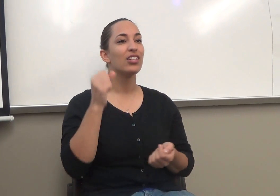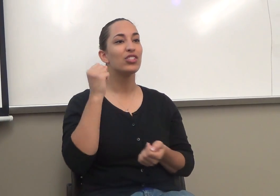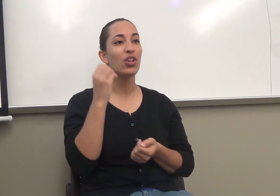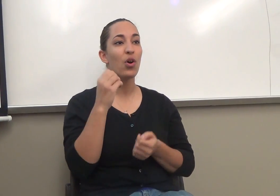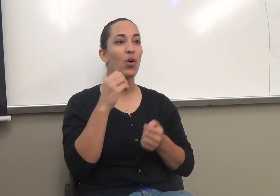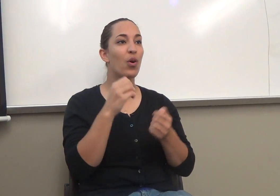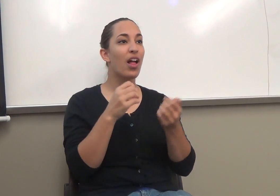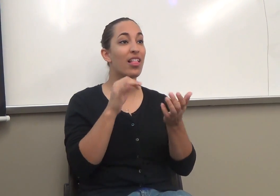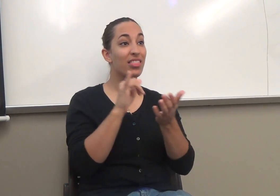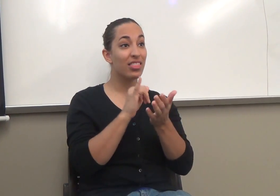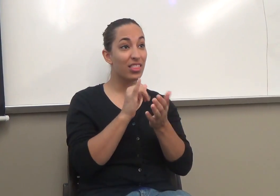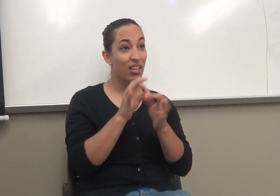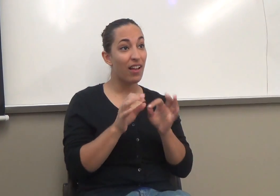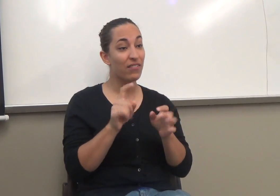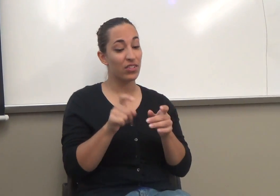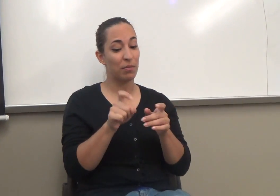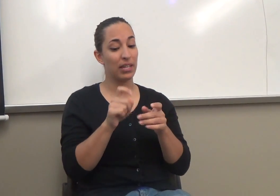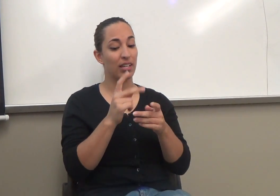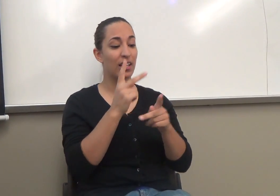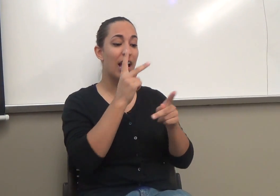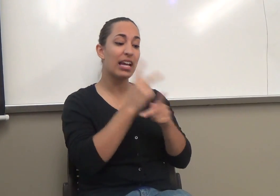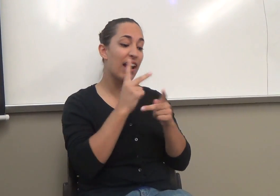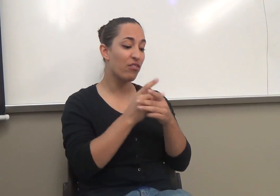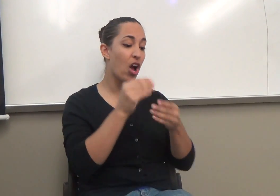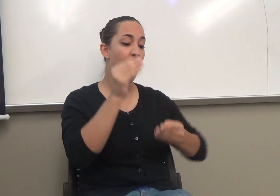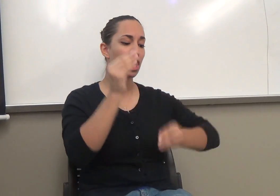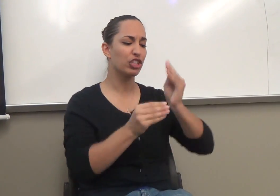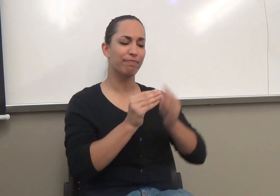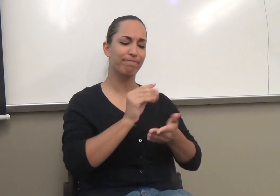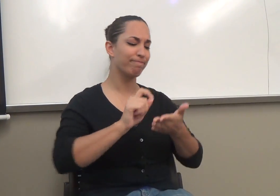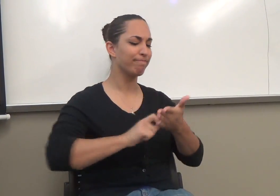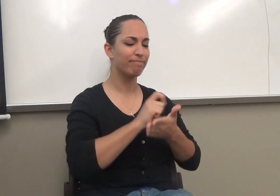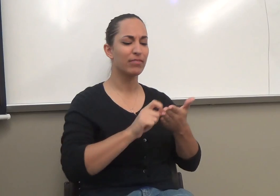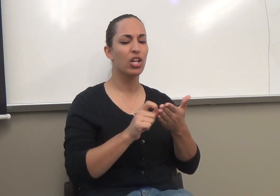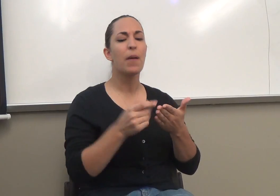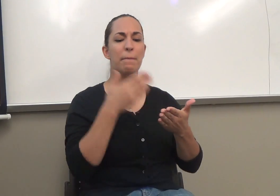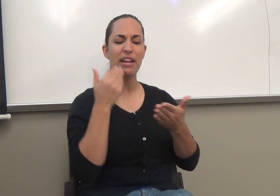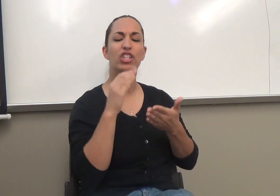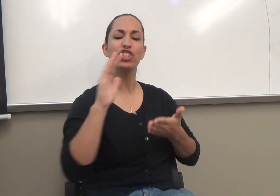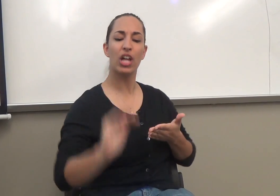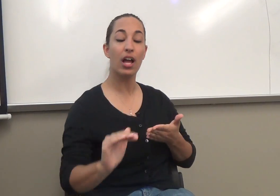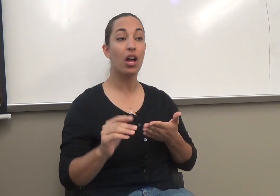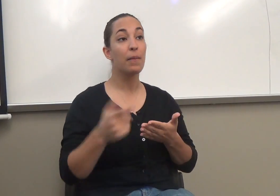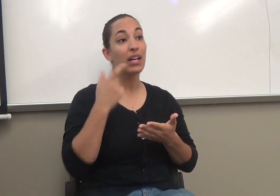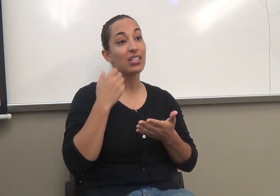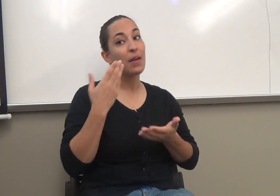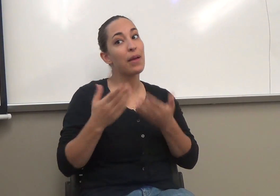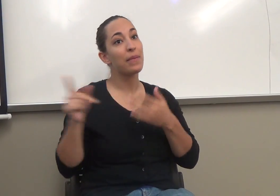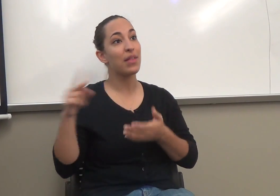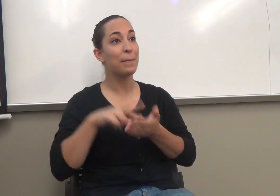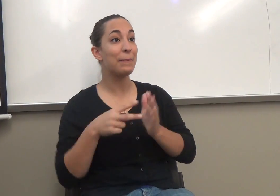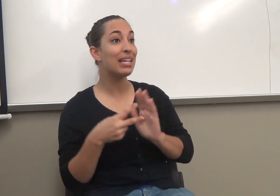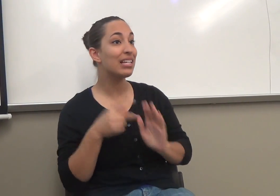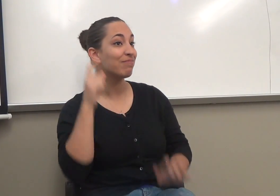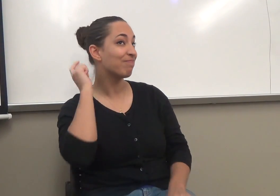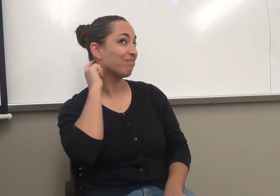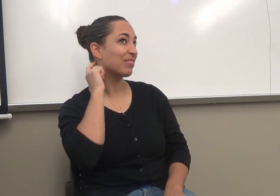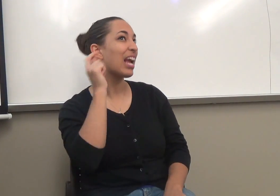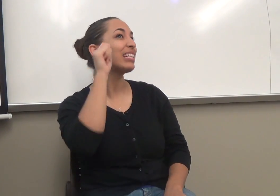just learn these little, write this, or you can write slang. It is in effect a form of slang. What